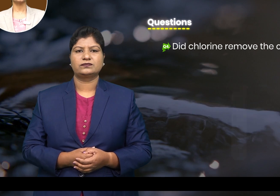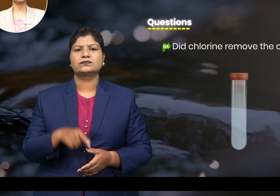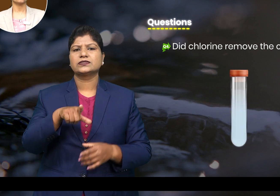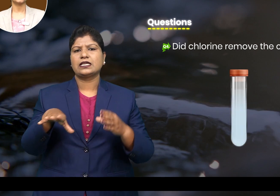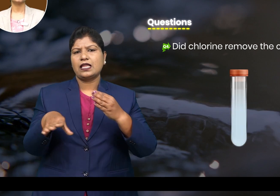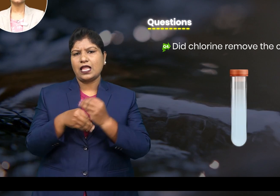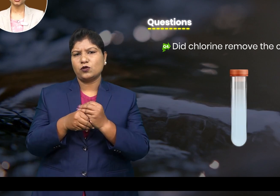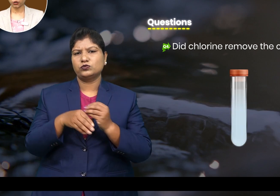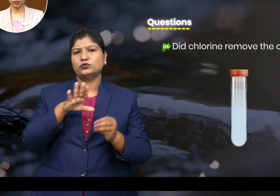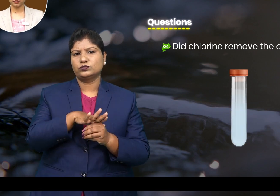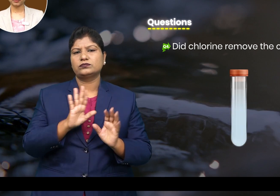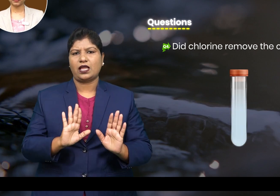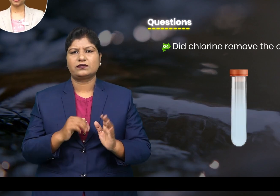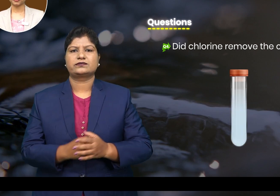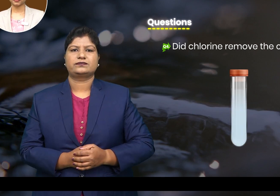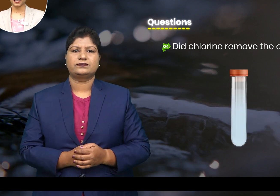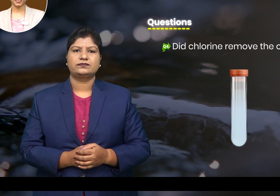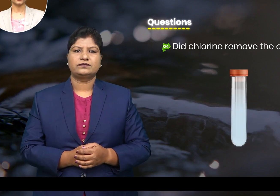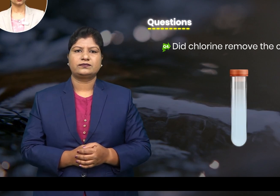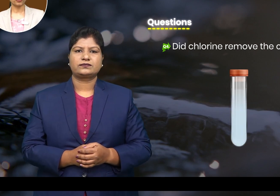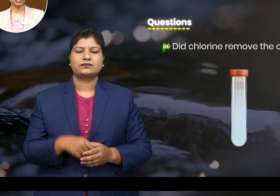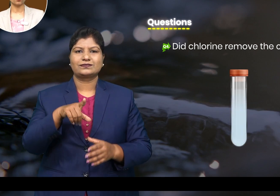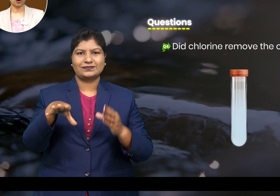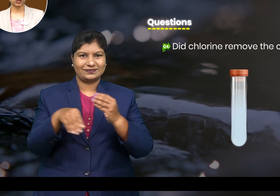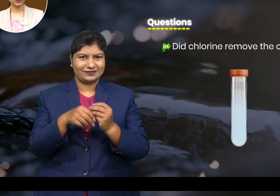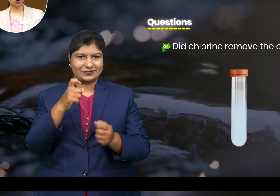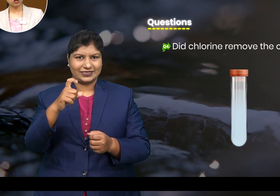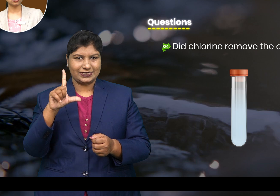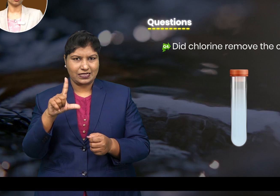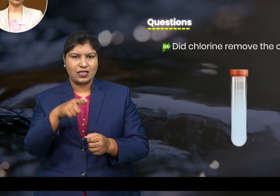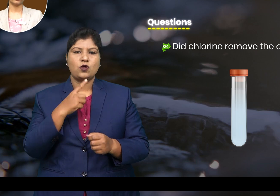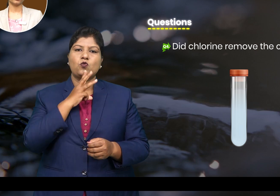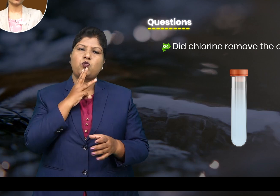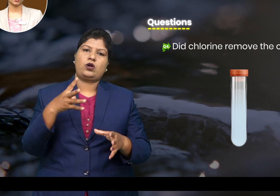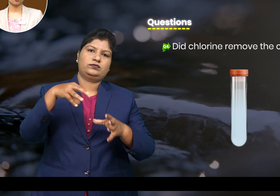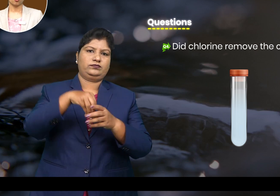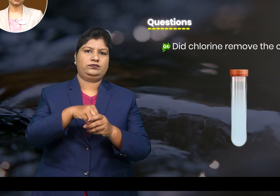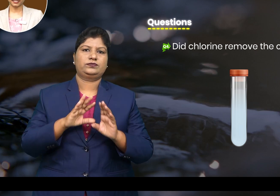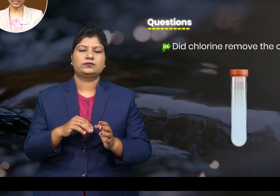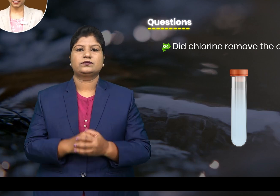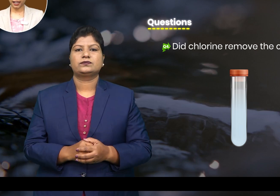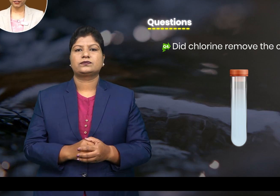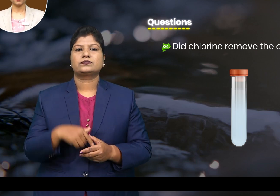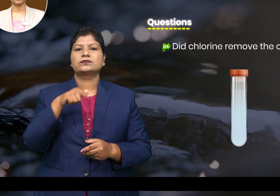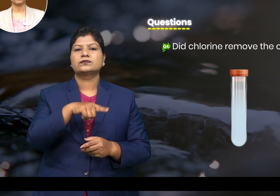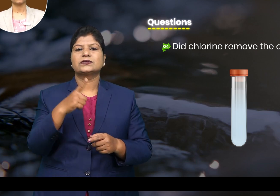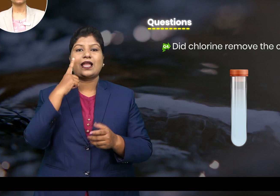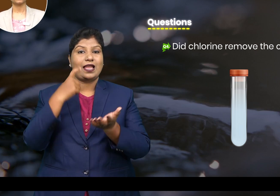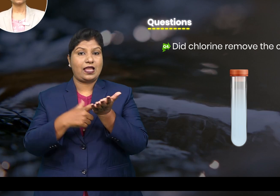In addition to providing a residual, adding chlorine to water will also oxidize